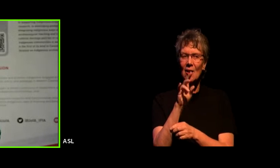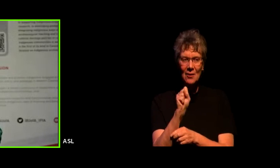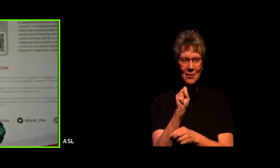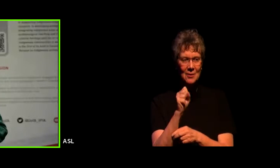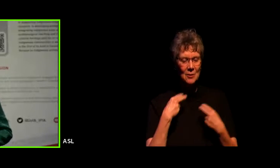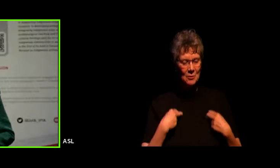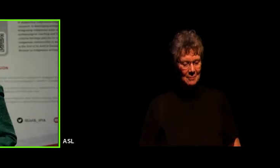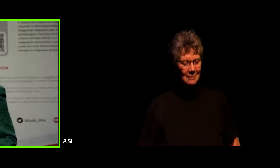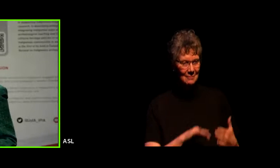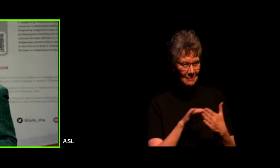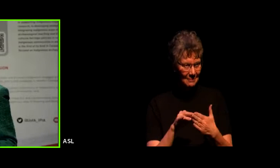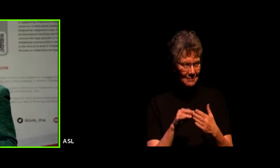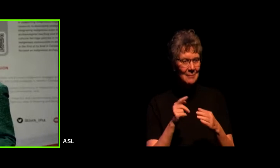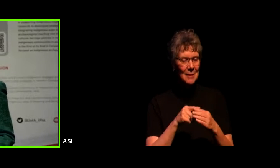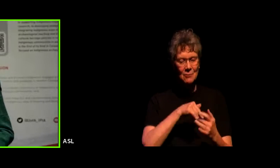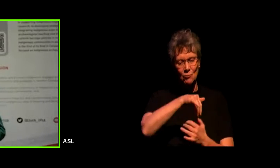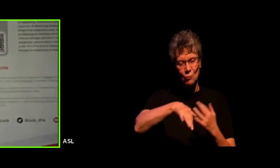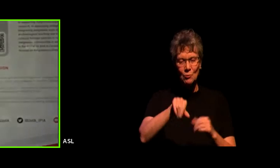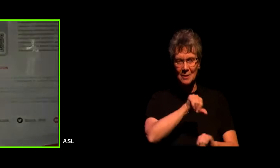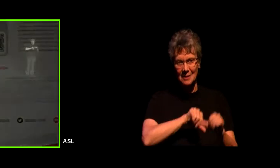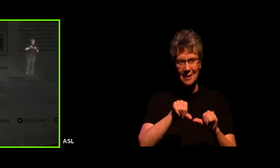sciences. Welcome, Dr. Wood.